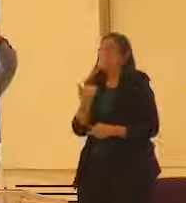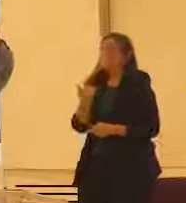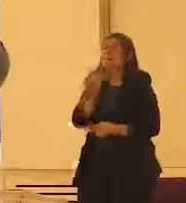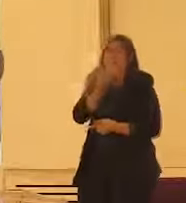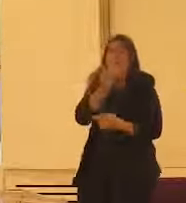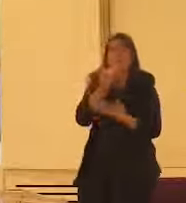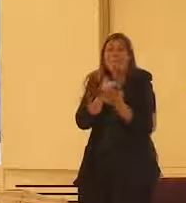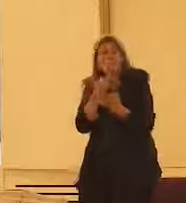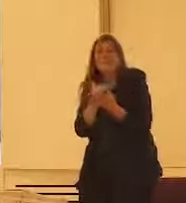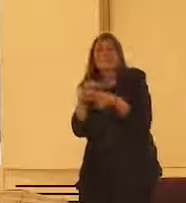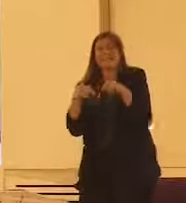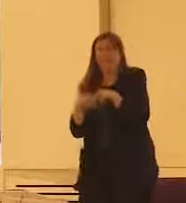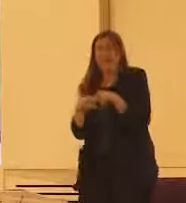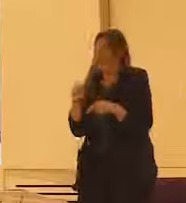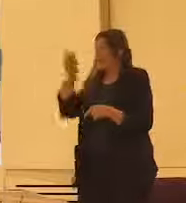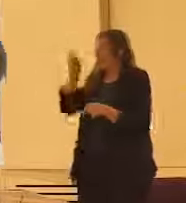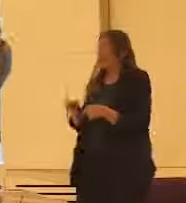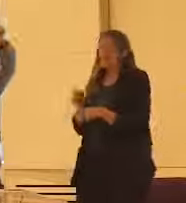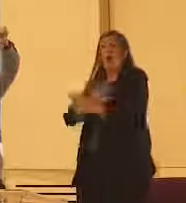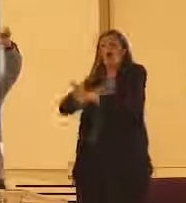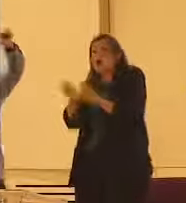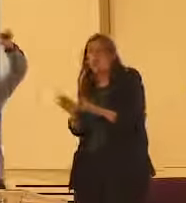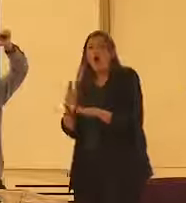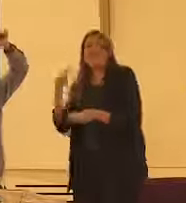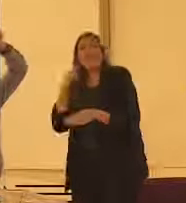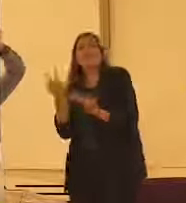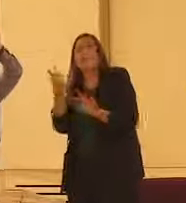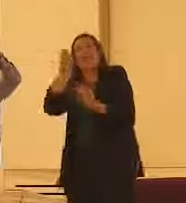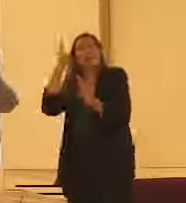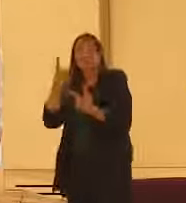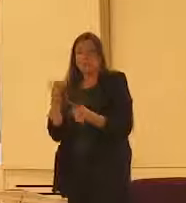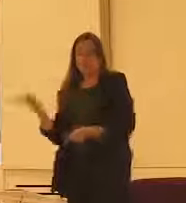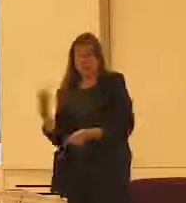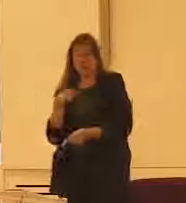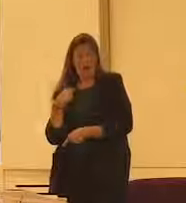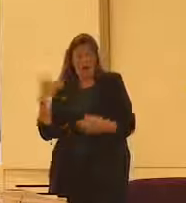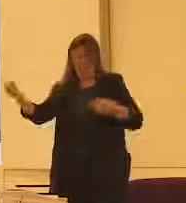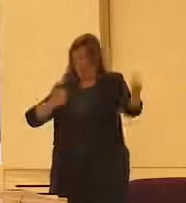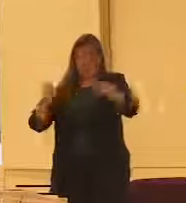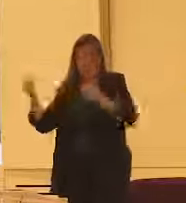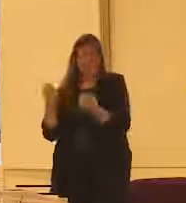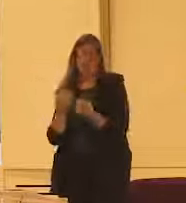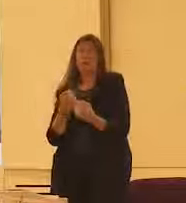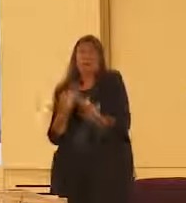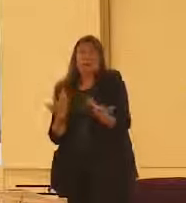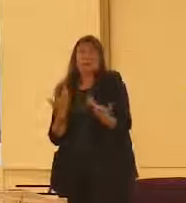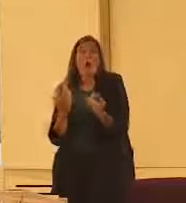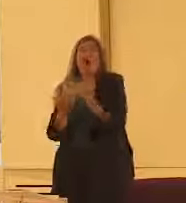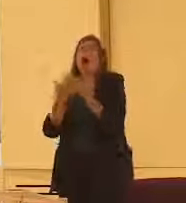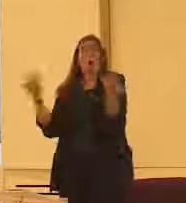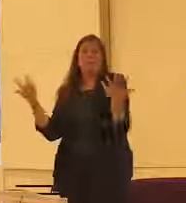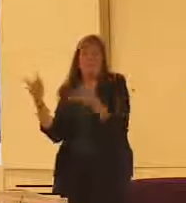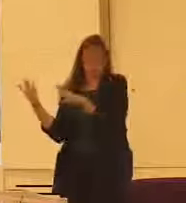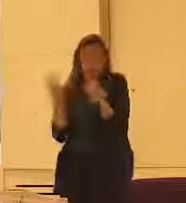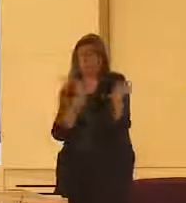deaf specialists are the story of my life. I've lost count of the number of times where I've gone along